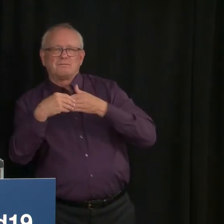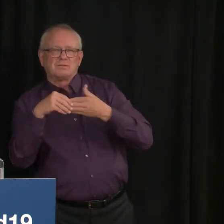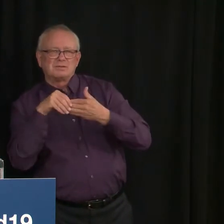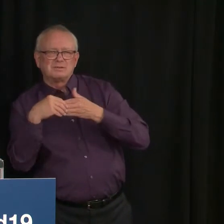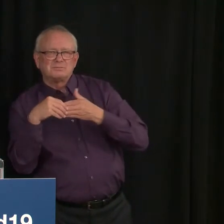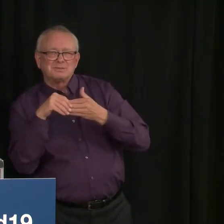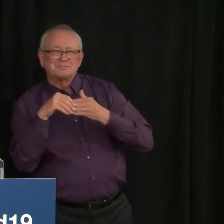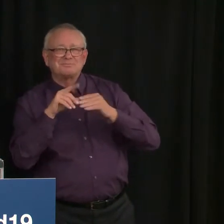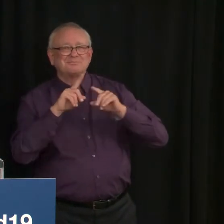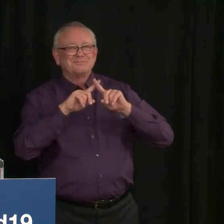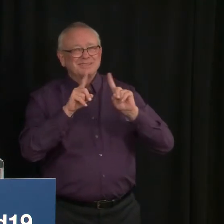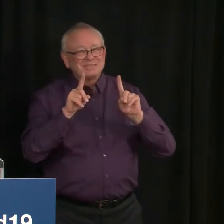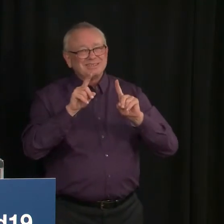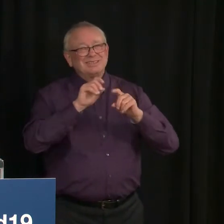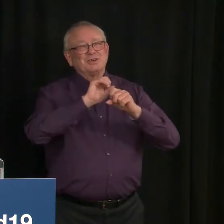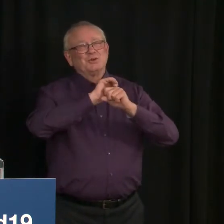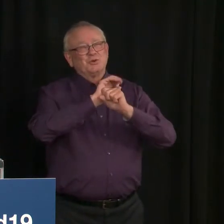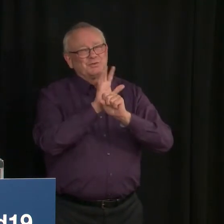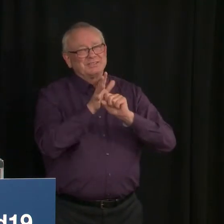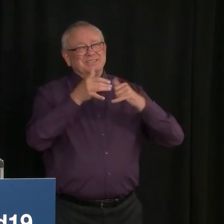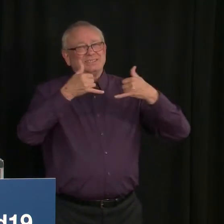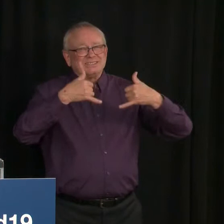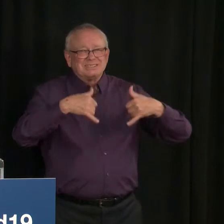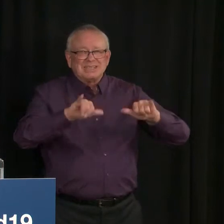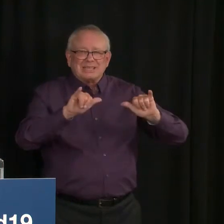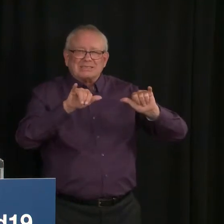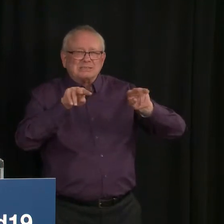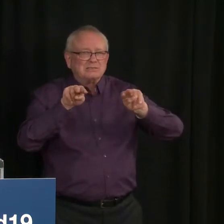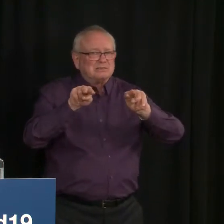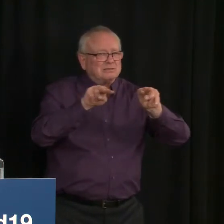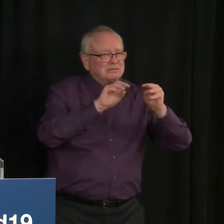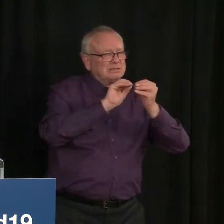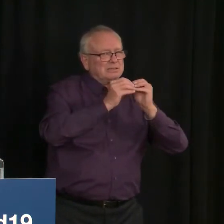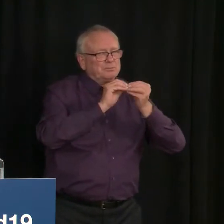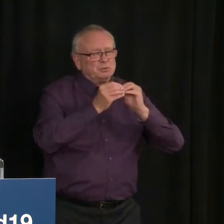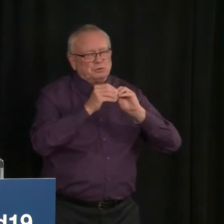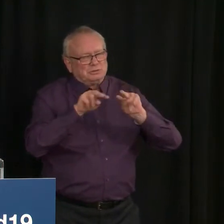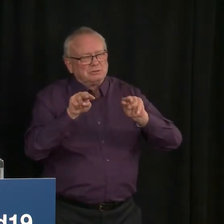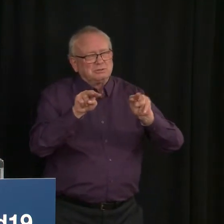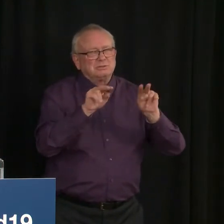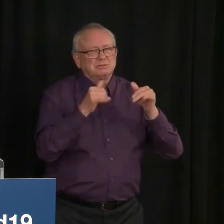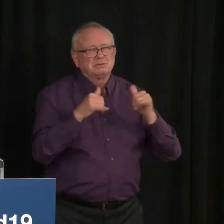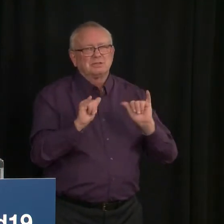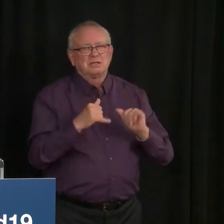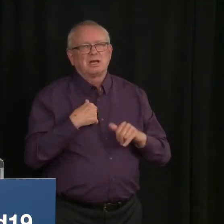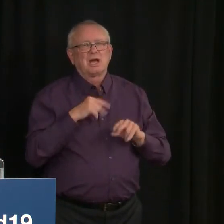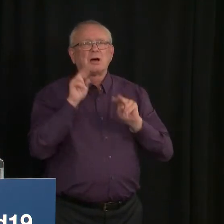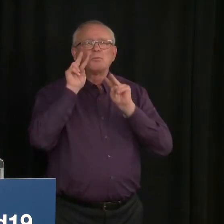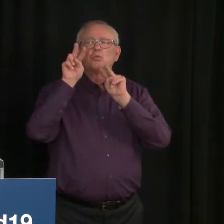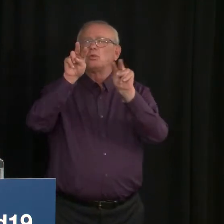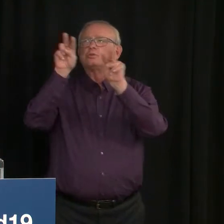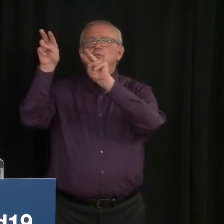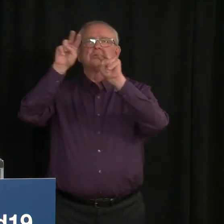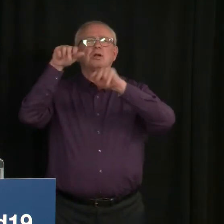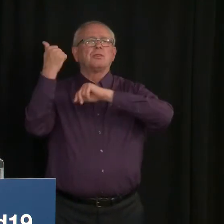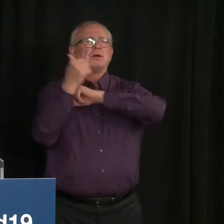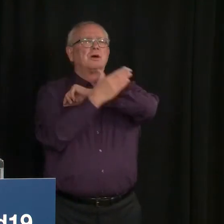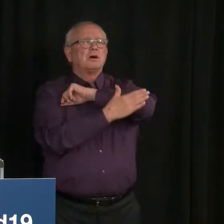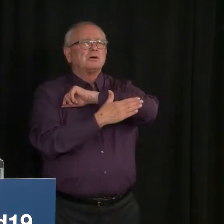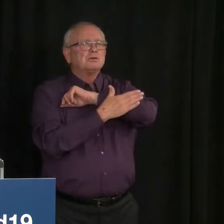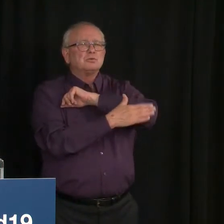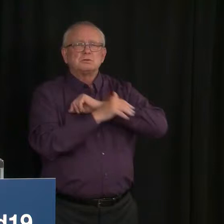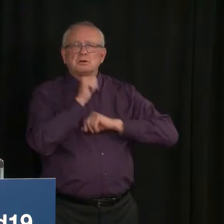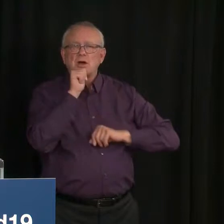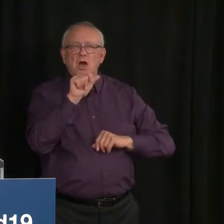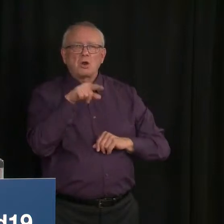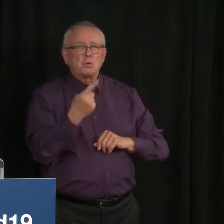COVID-19 as we make our plans going forward. And so again, I think we can learn from the UK, but we need to learn not just by being concerned about